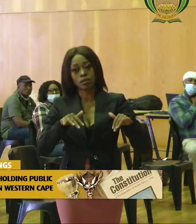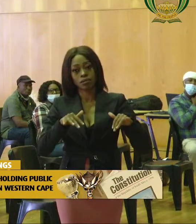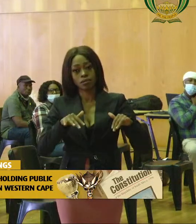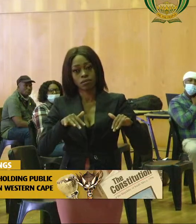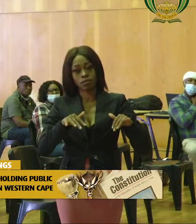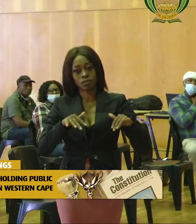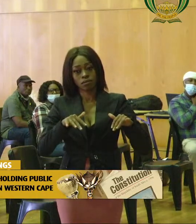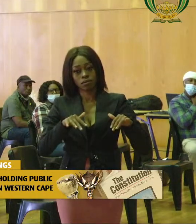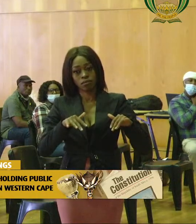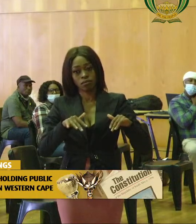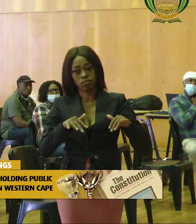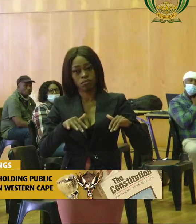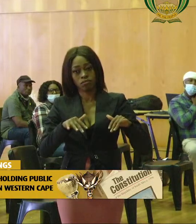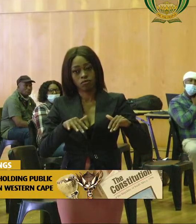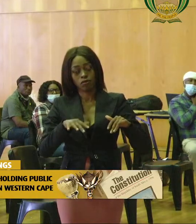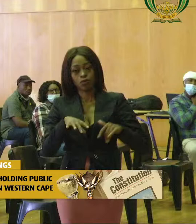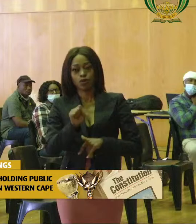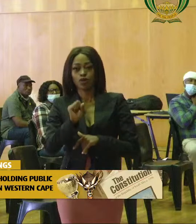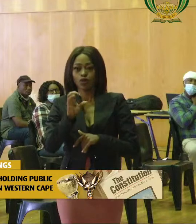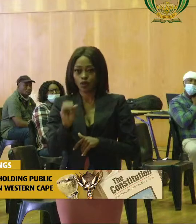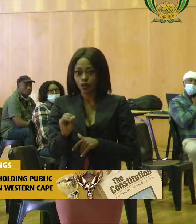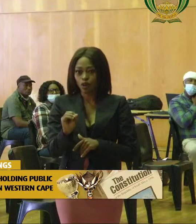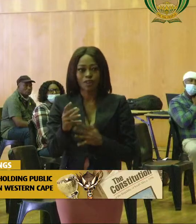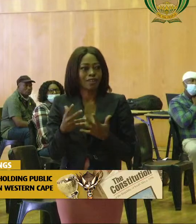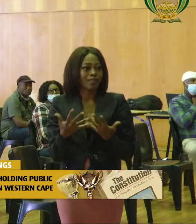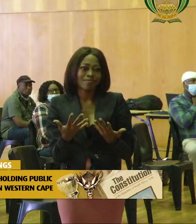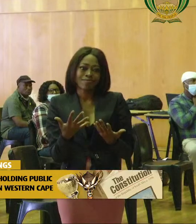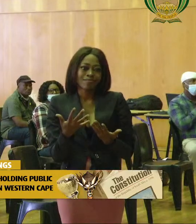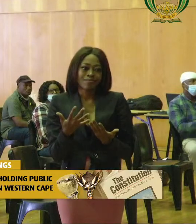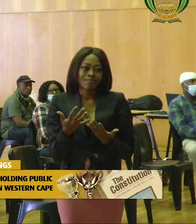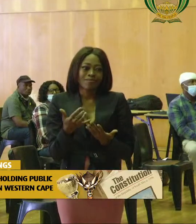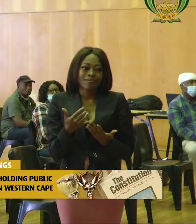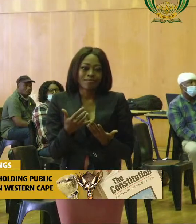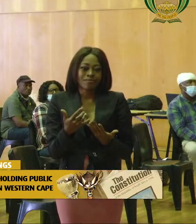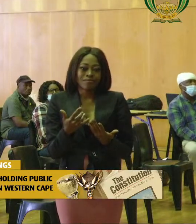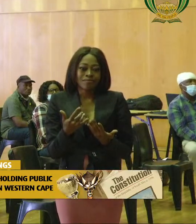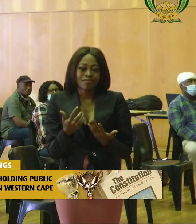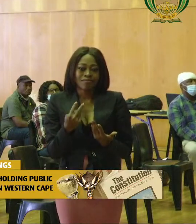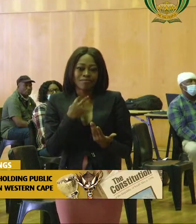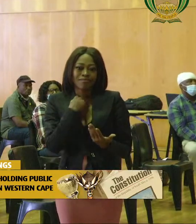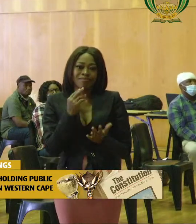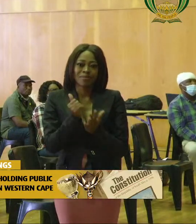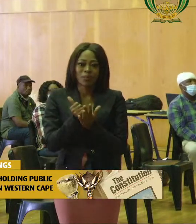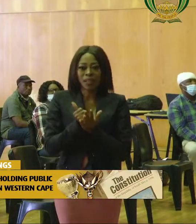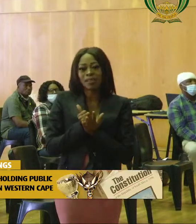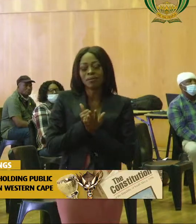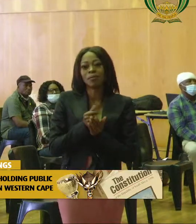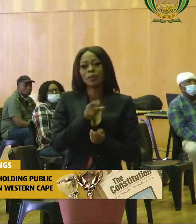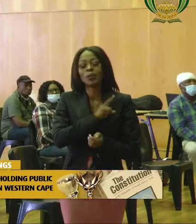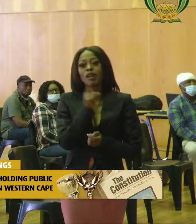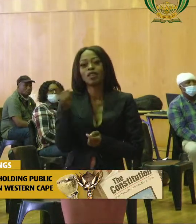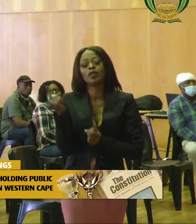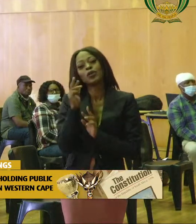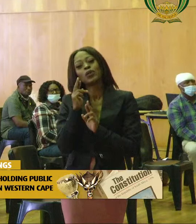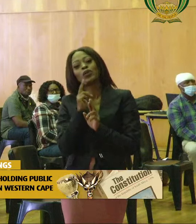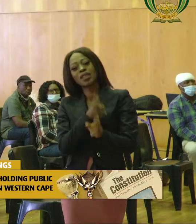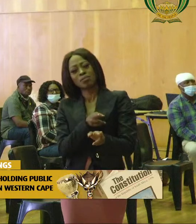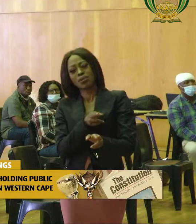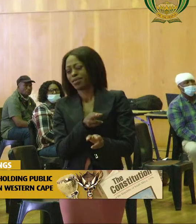And it may not assist ourselves for you to respond to